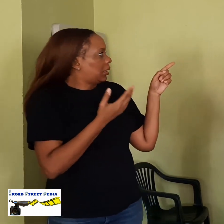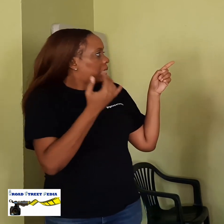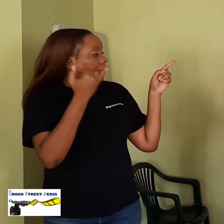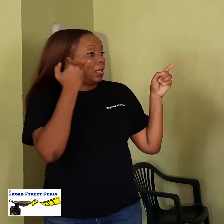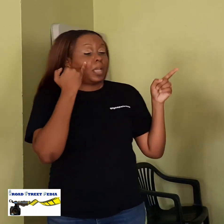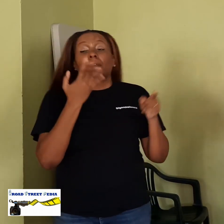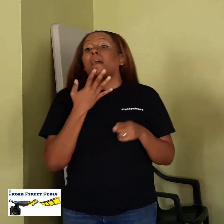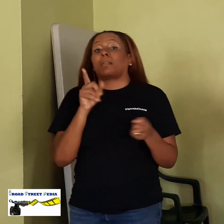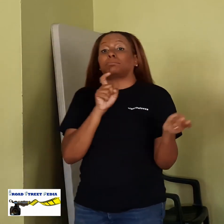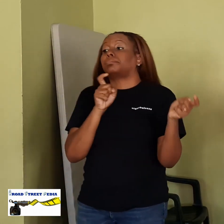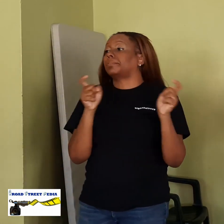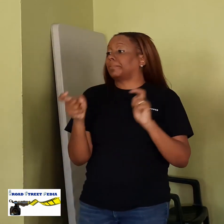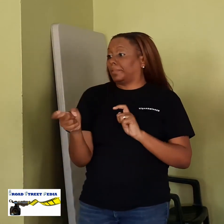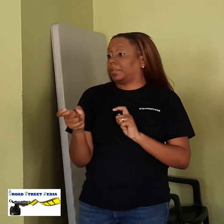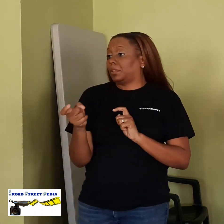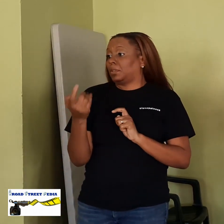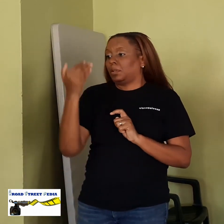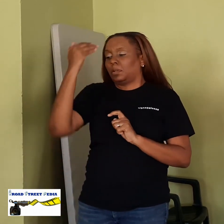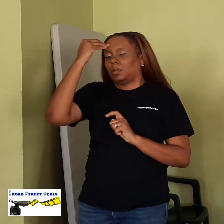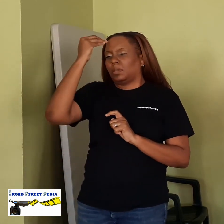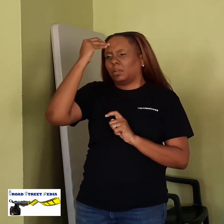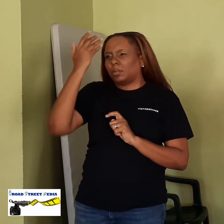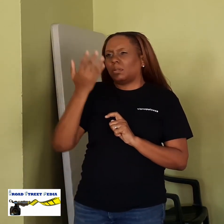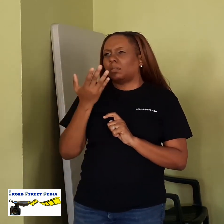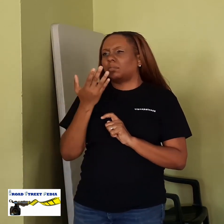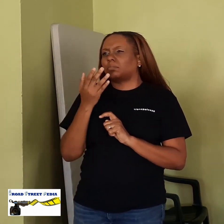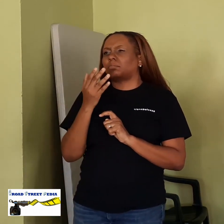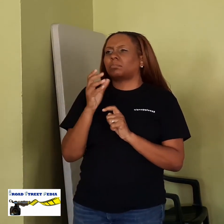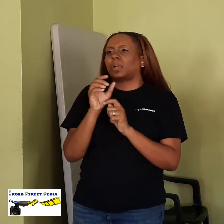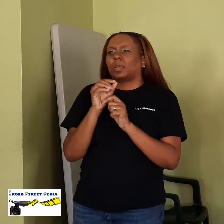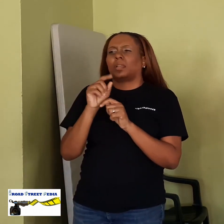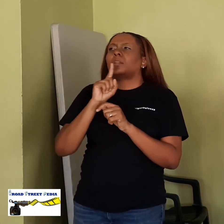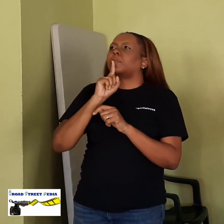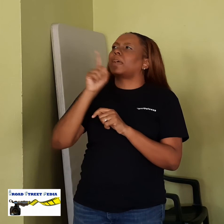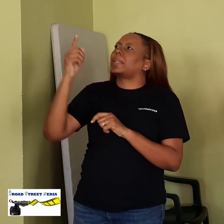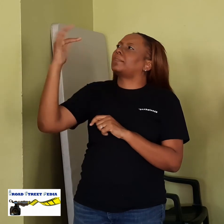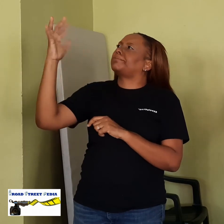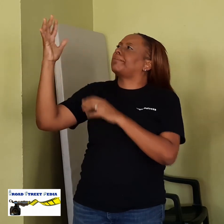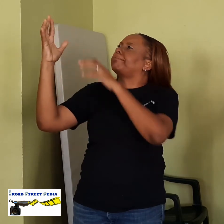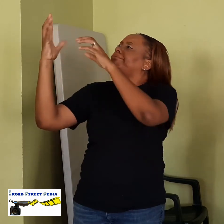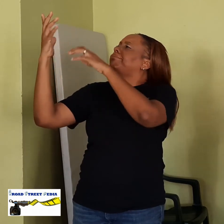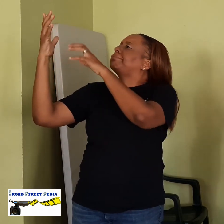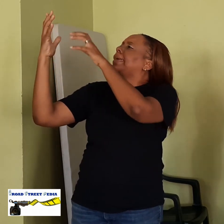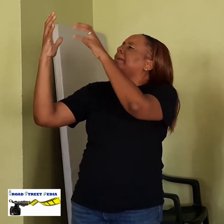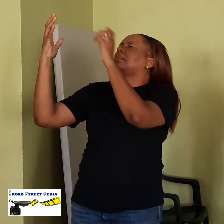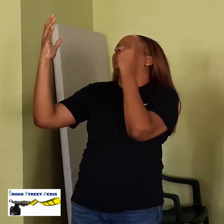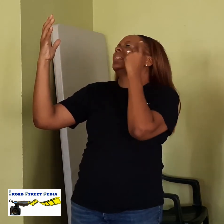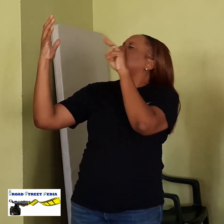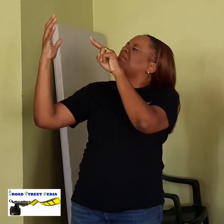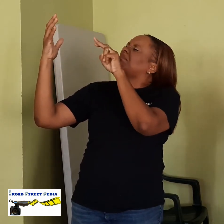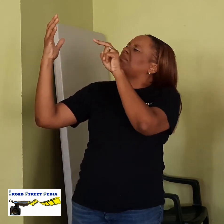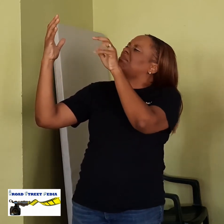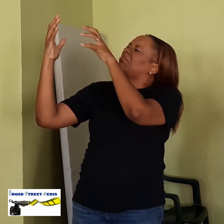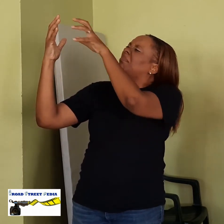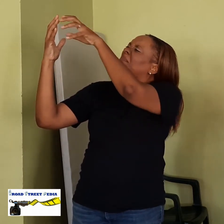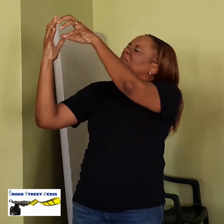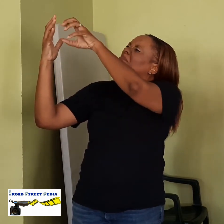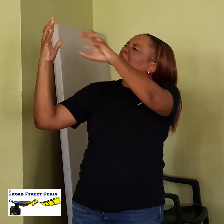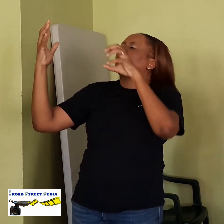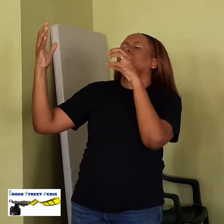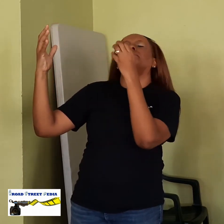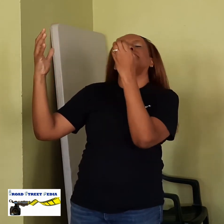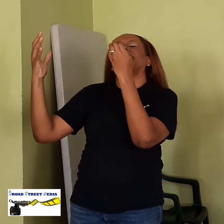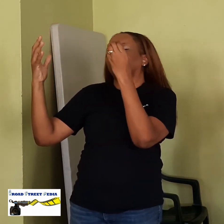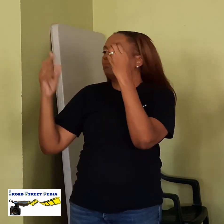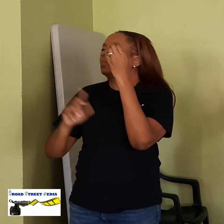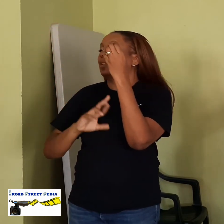its color and it has become a medium size, that mango is ready to be picked. So you need to know your varieties and what allows